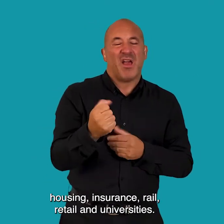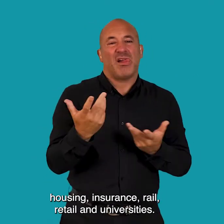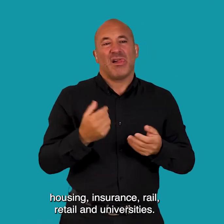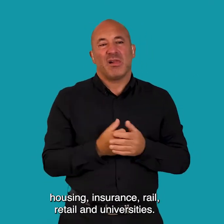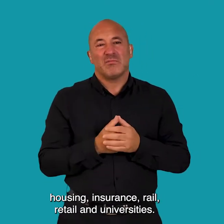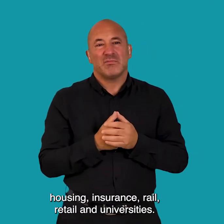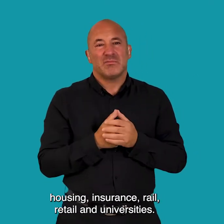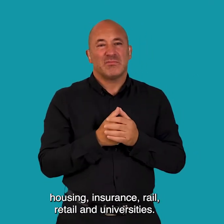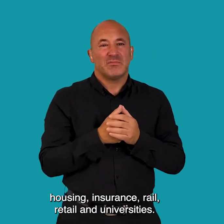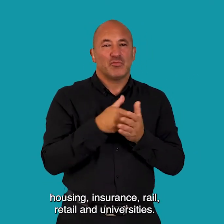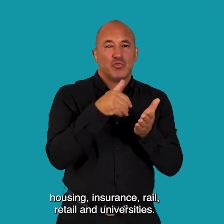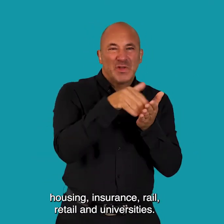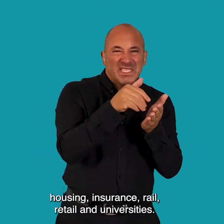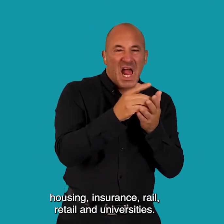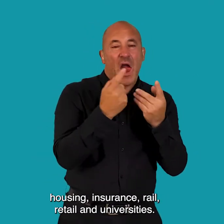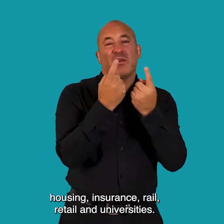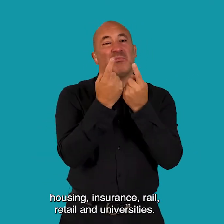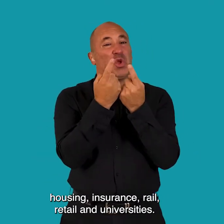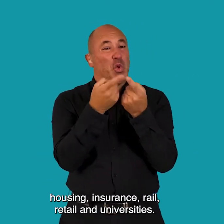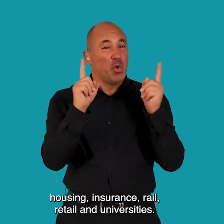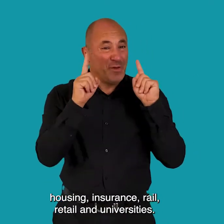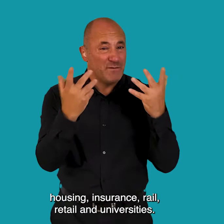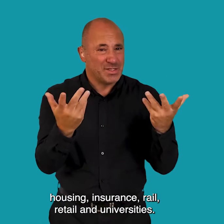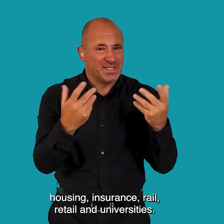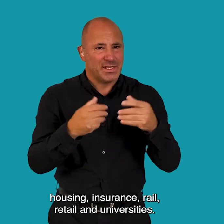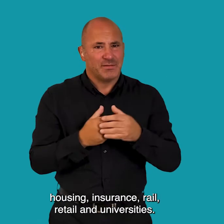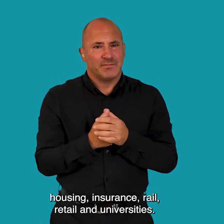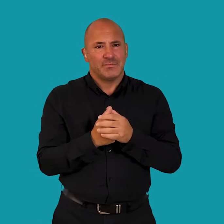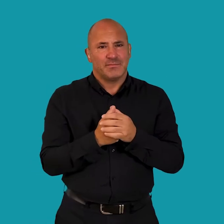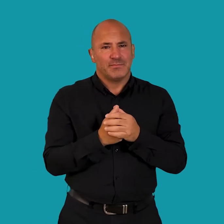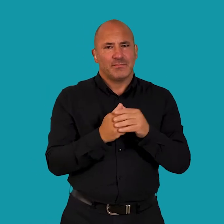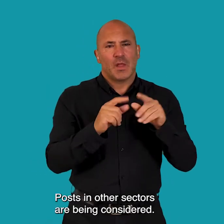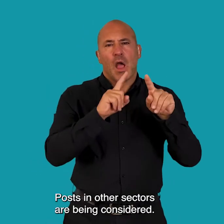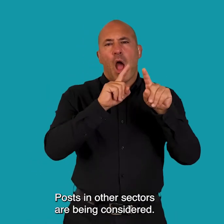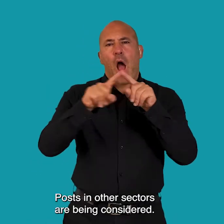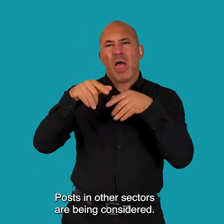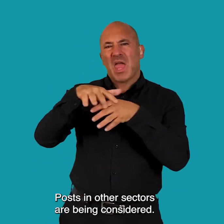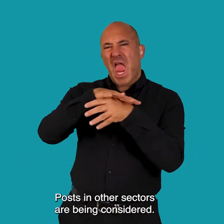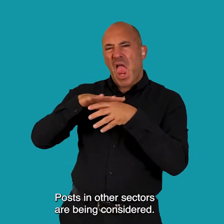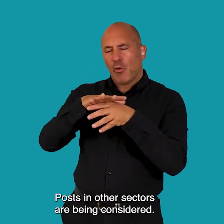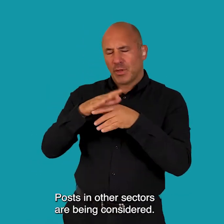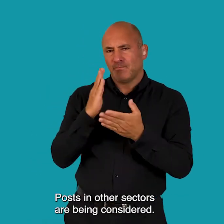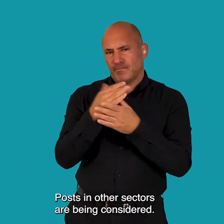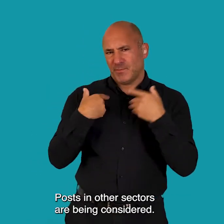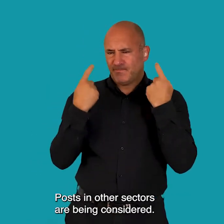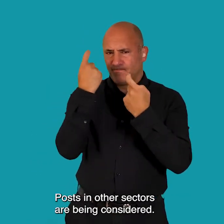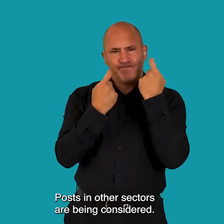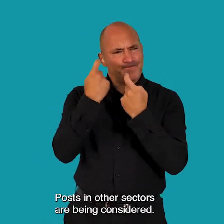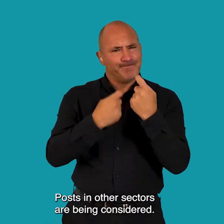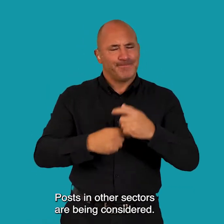rail, retail, and universities. Posts in other sectors are being considered.